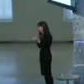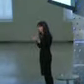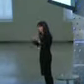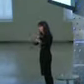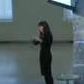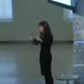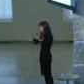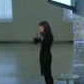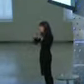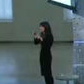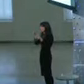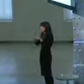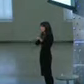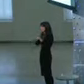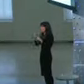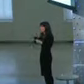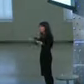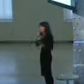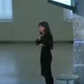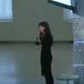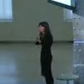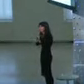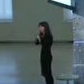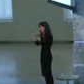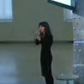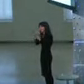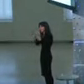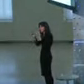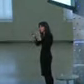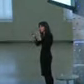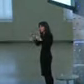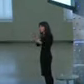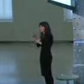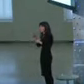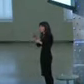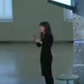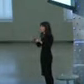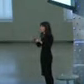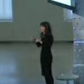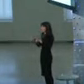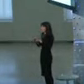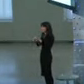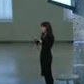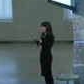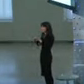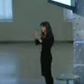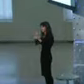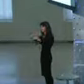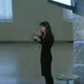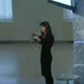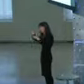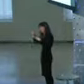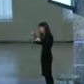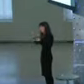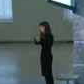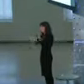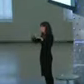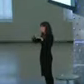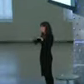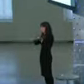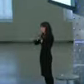interactive writing is about branches, that we have these branches of choice. And so as soon as, let's say you have one choice of